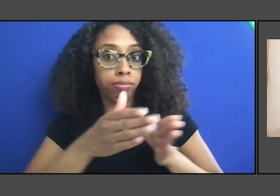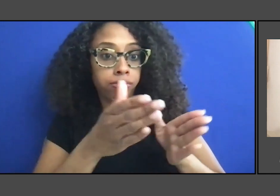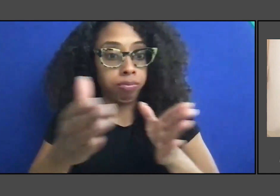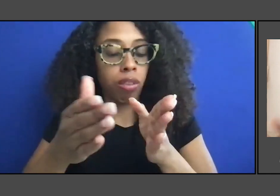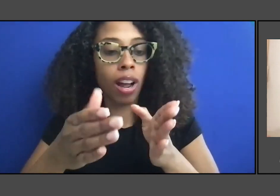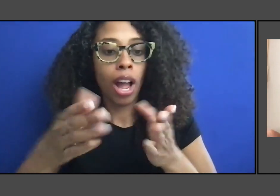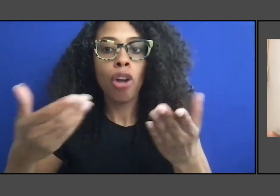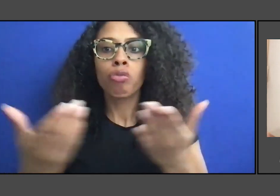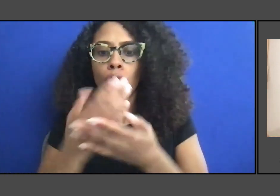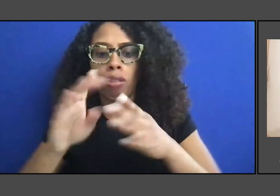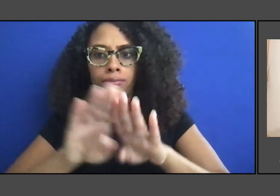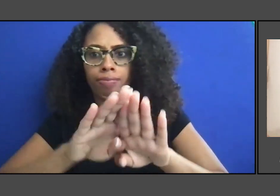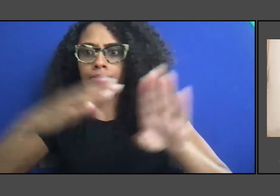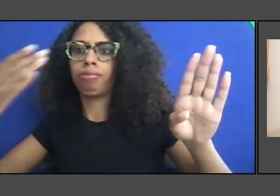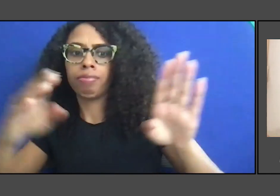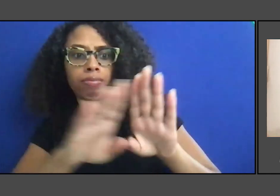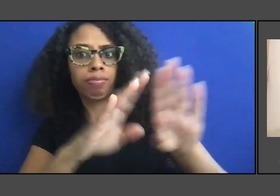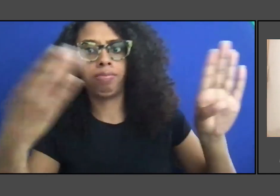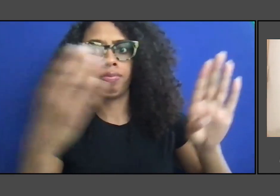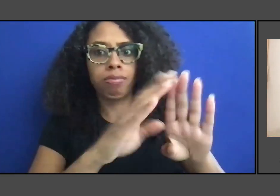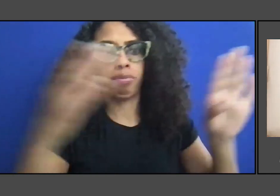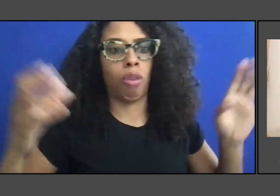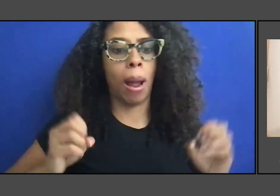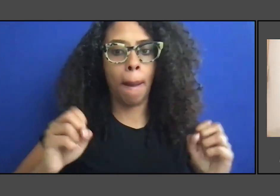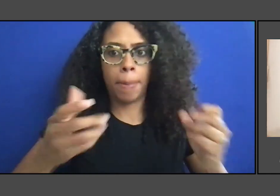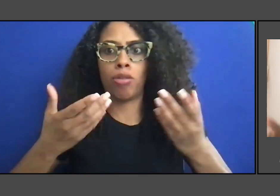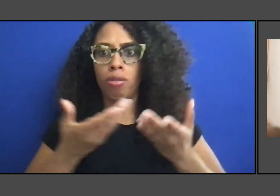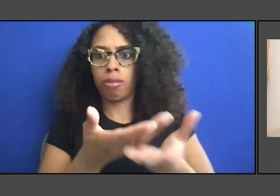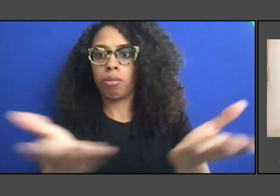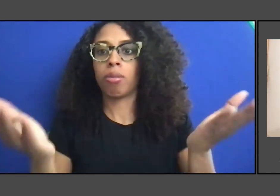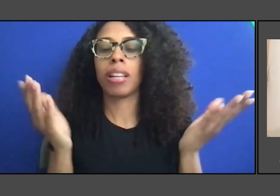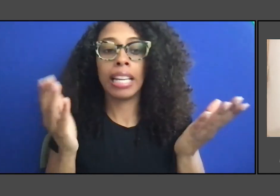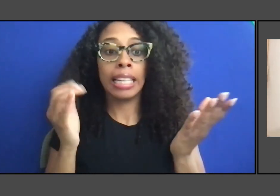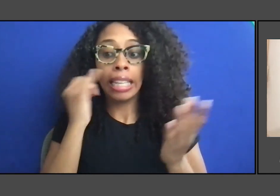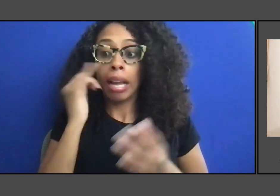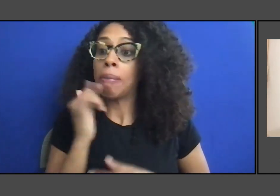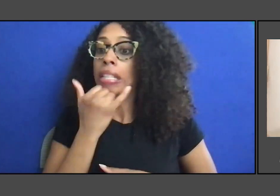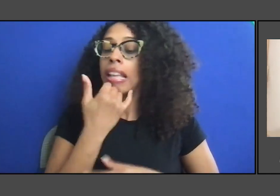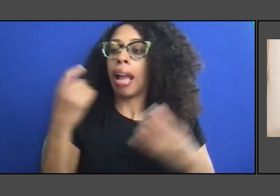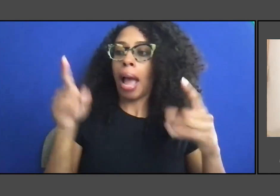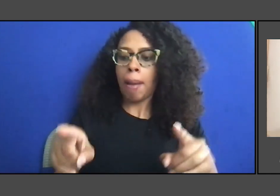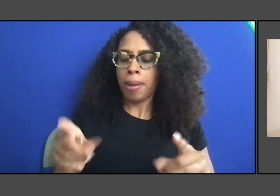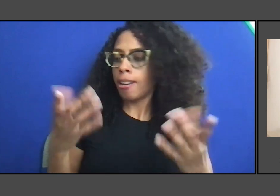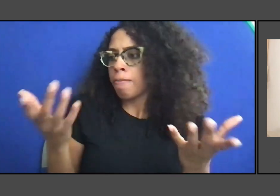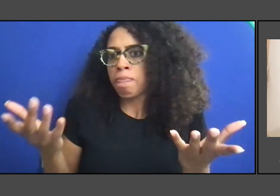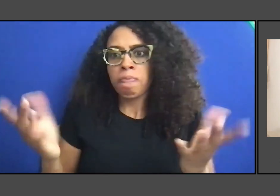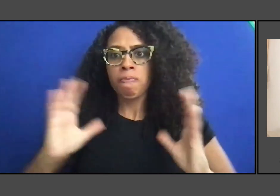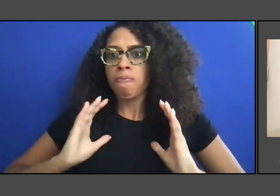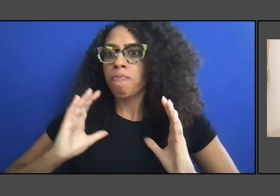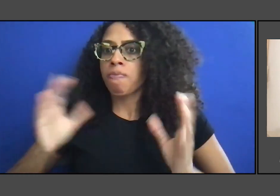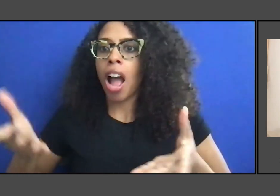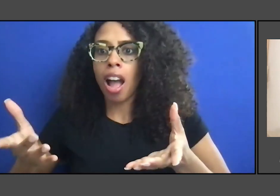even take something that feels like a mistake and create something beautiful and new and extraordinary out of it,